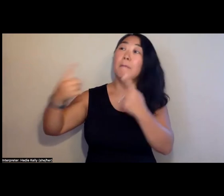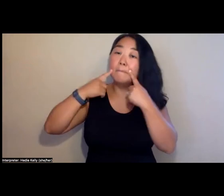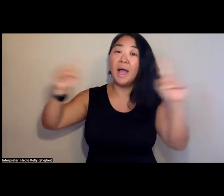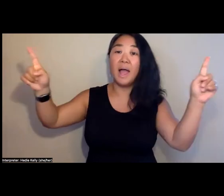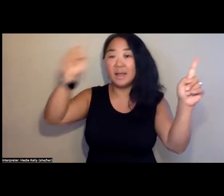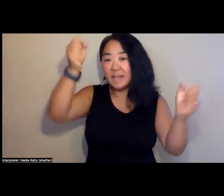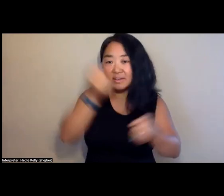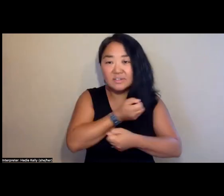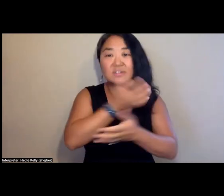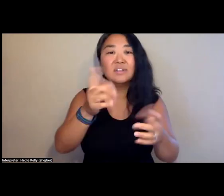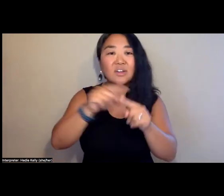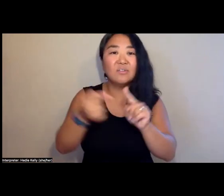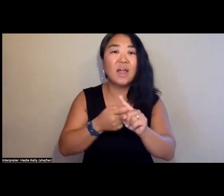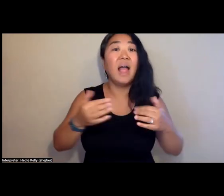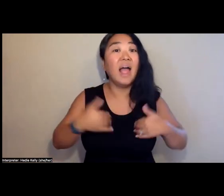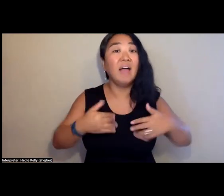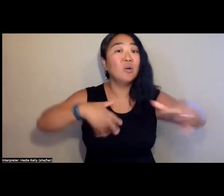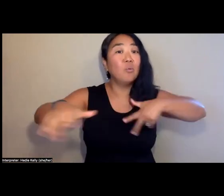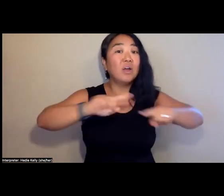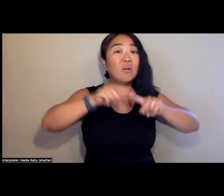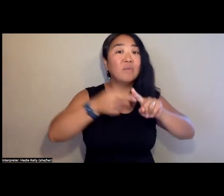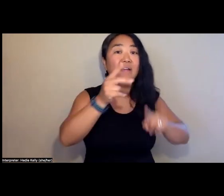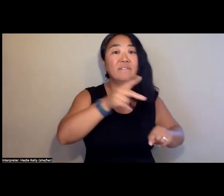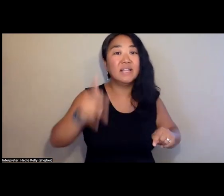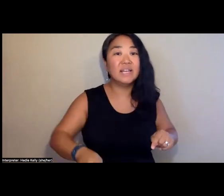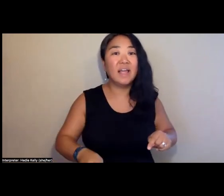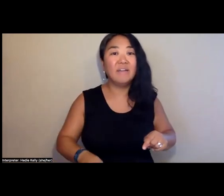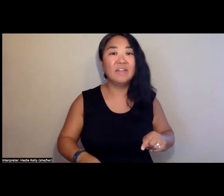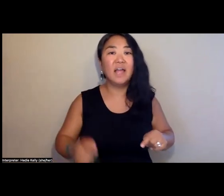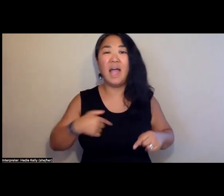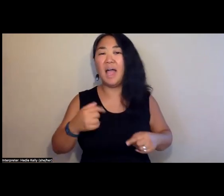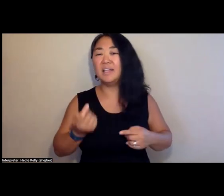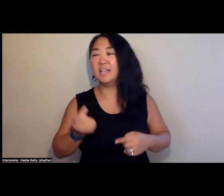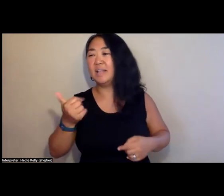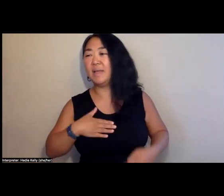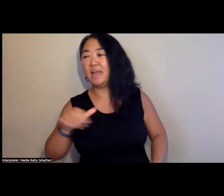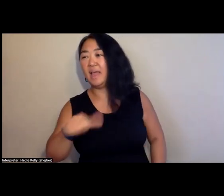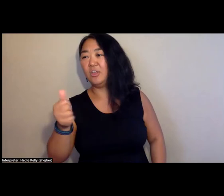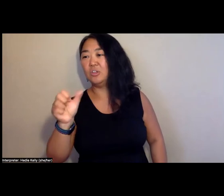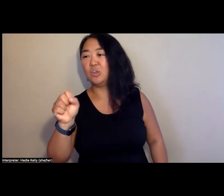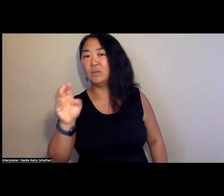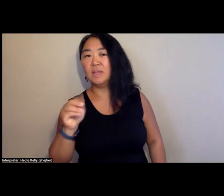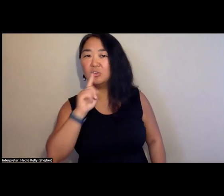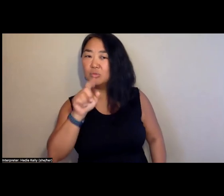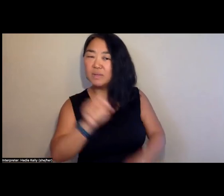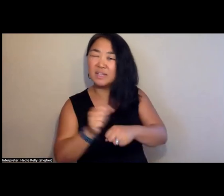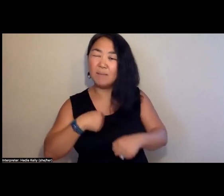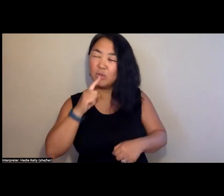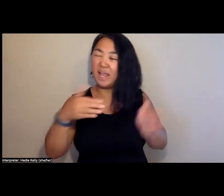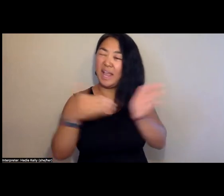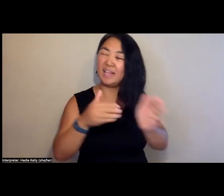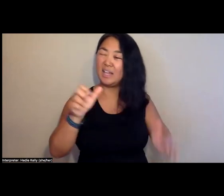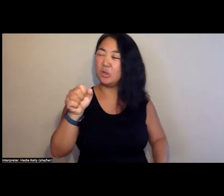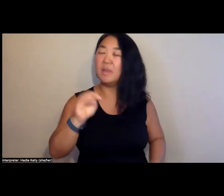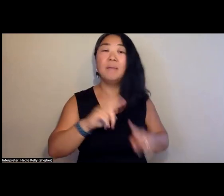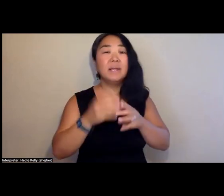actually Walk Around Philadelphia Twitter and Instagram accounts. I deleted my other social media accounts 3 years ago and I'm kind of anti them, but there are some little accounts there